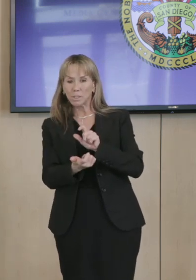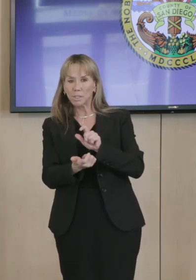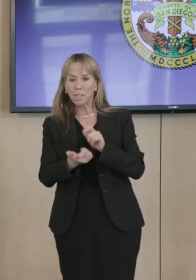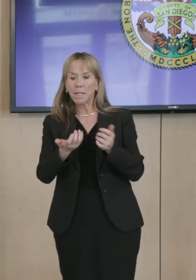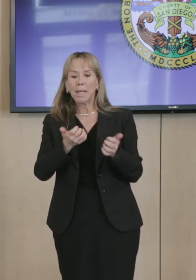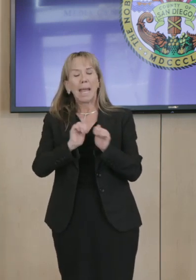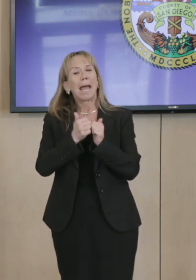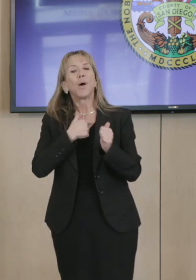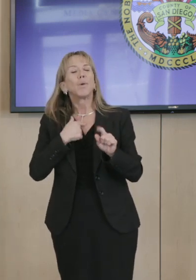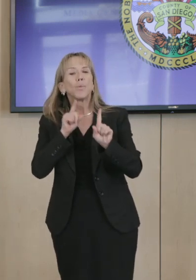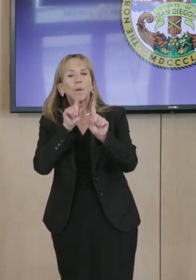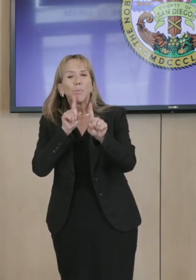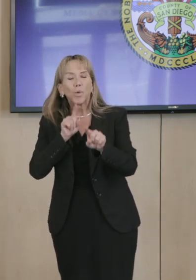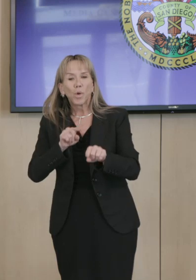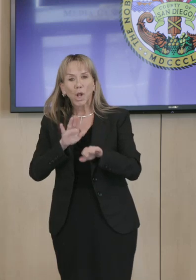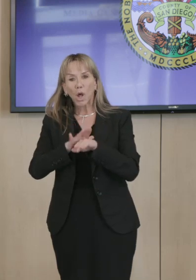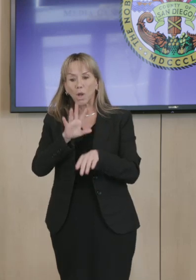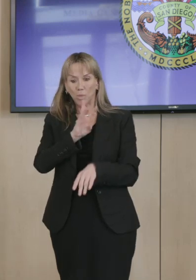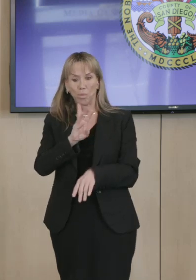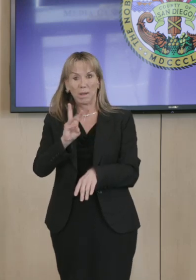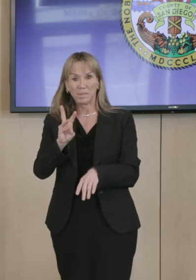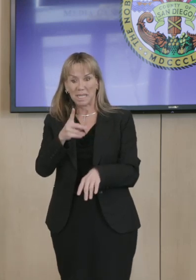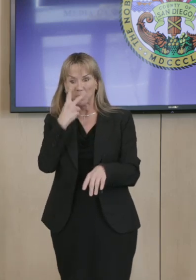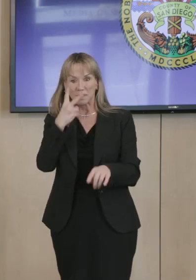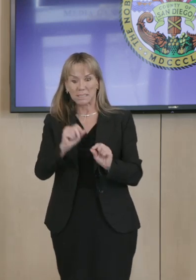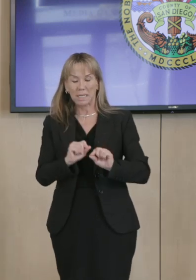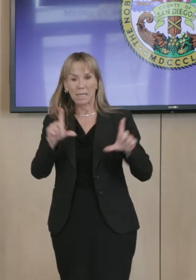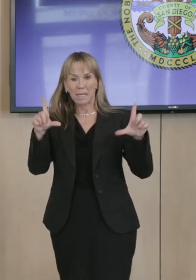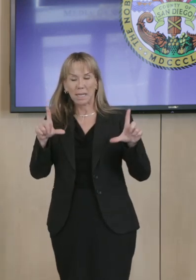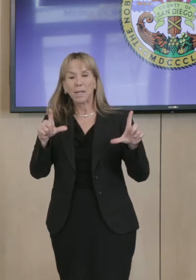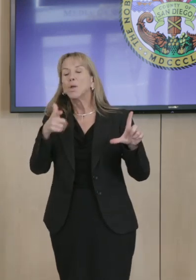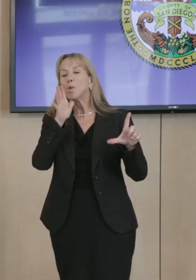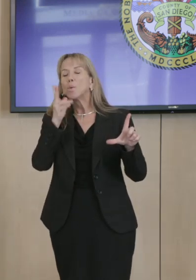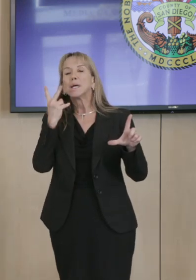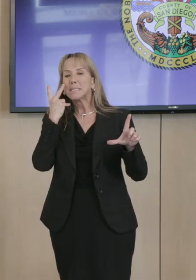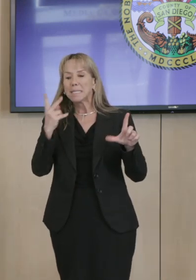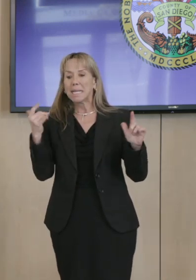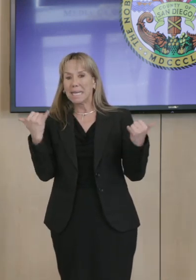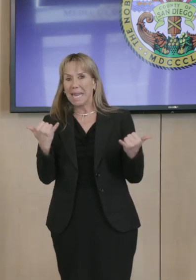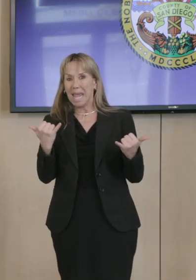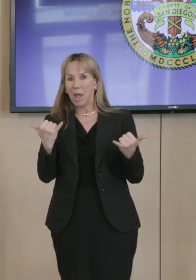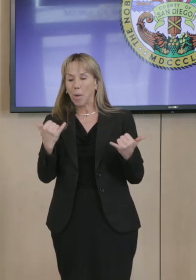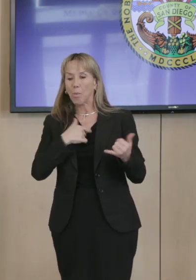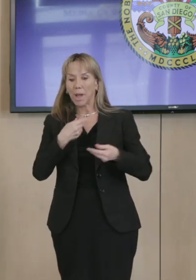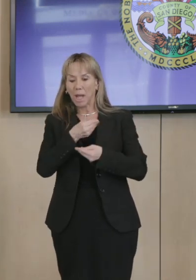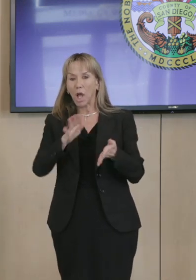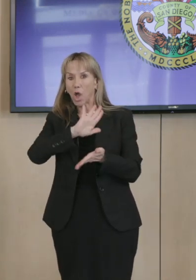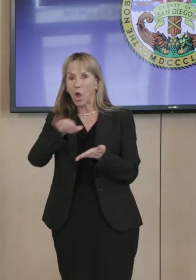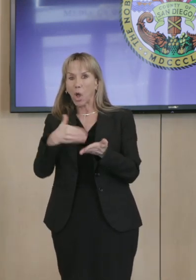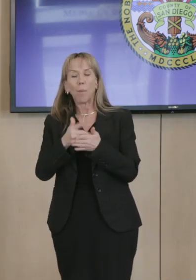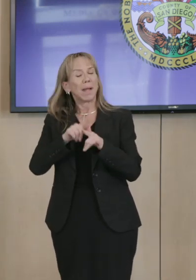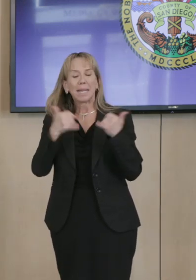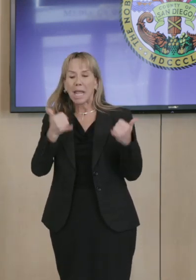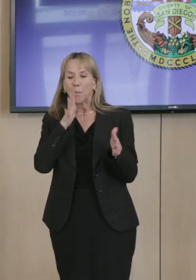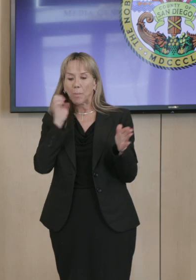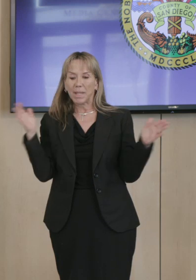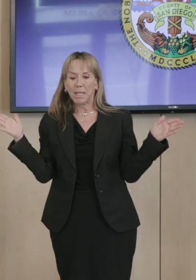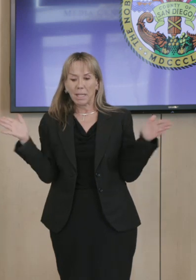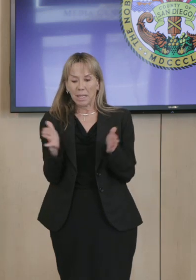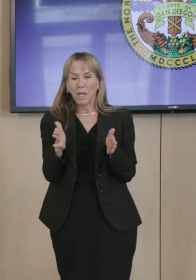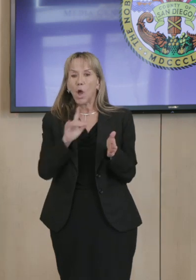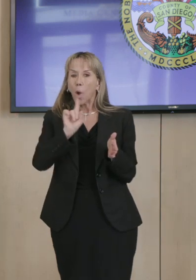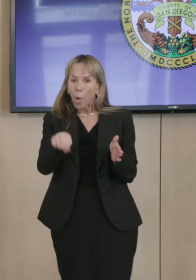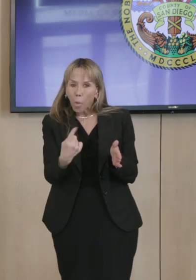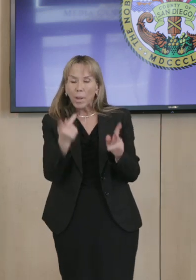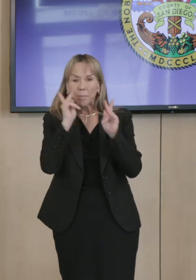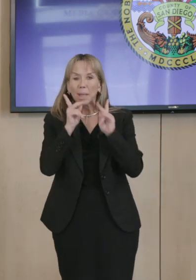reporting that we have on our website that is going to be confined simply to San Diego County residents from this point